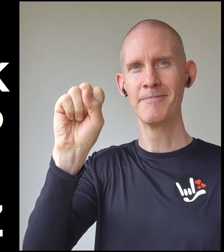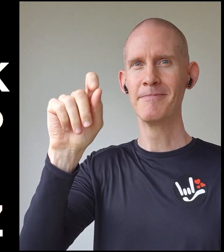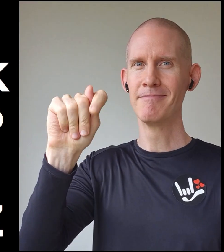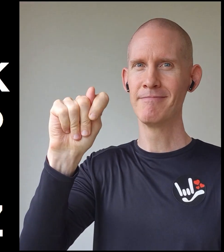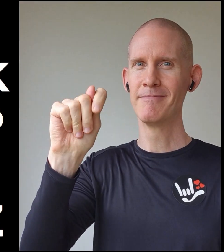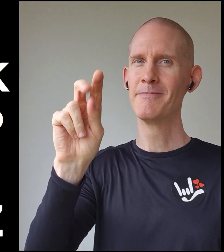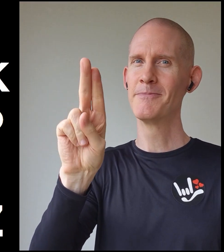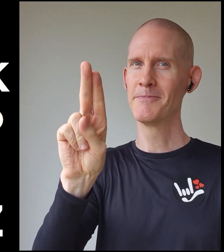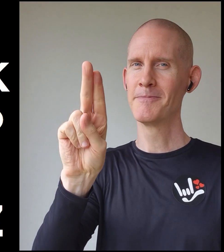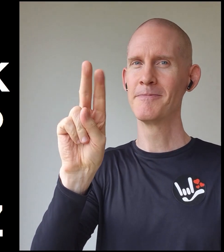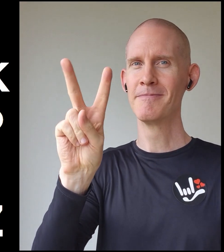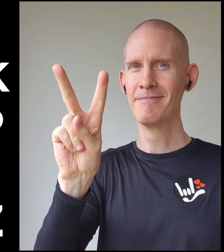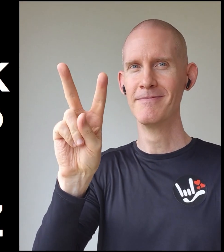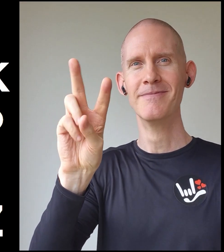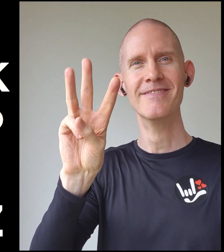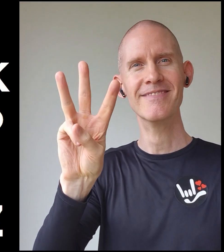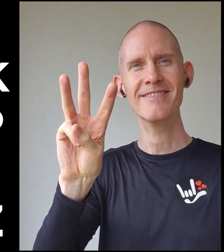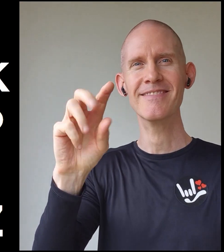Ah.